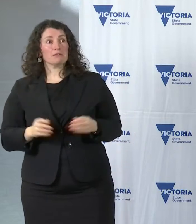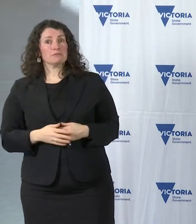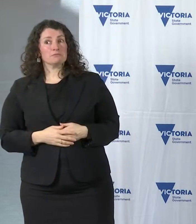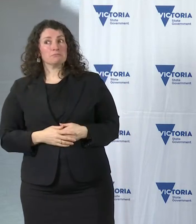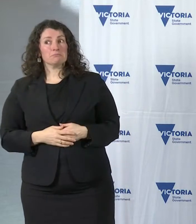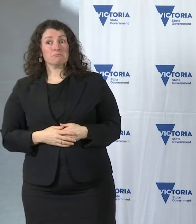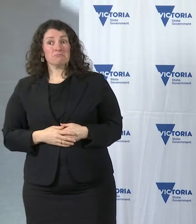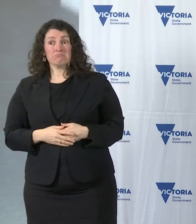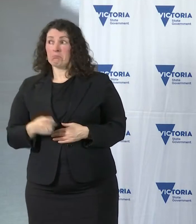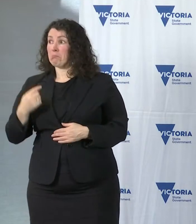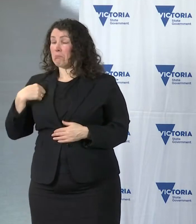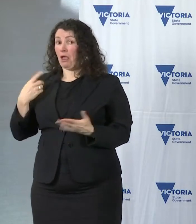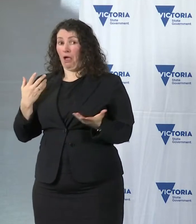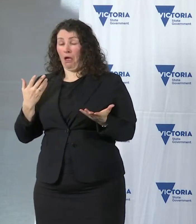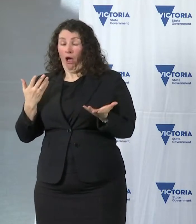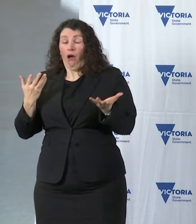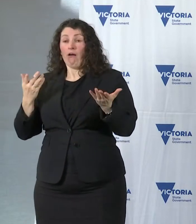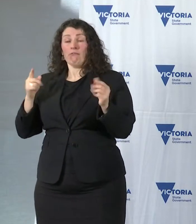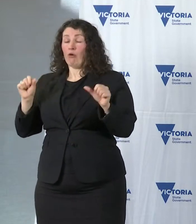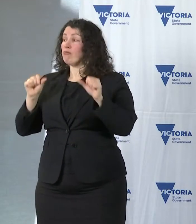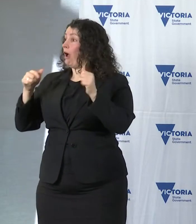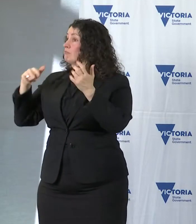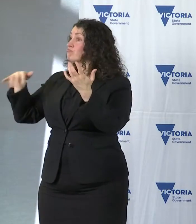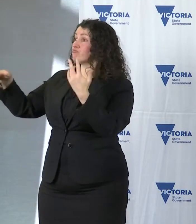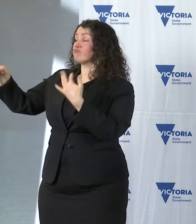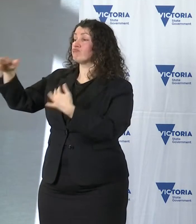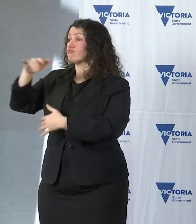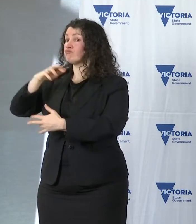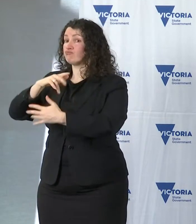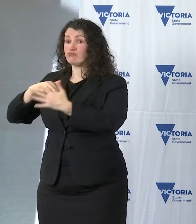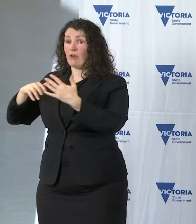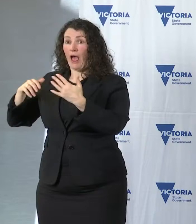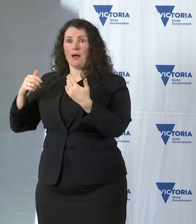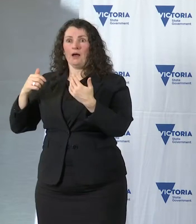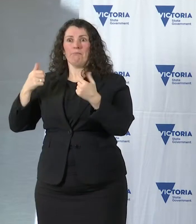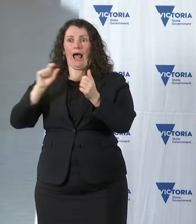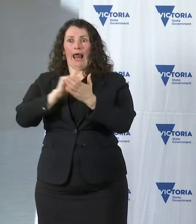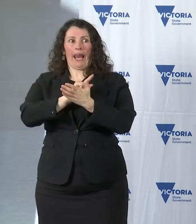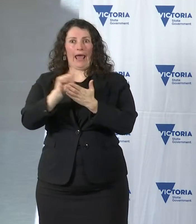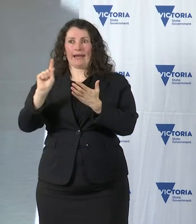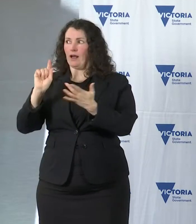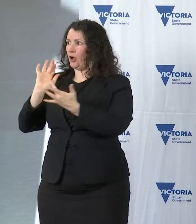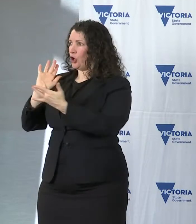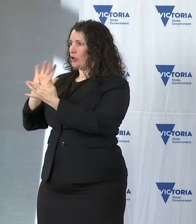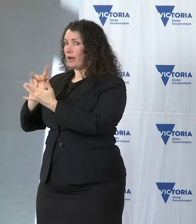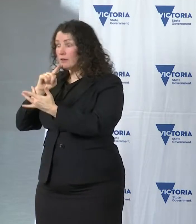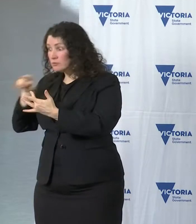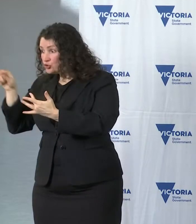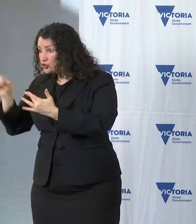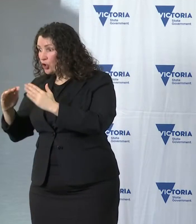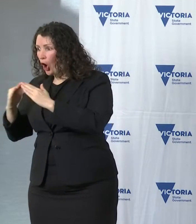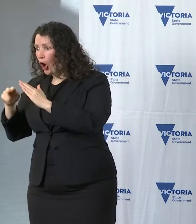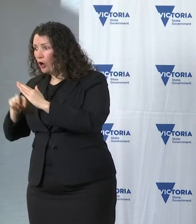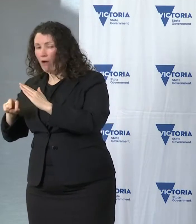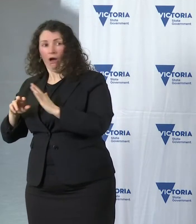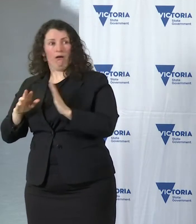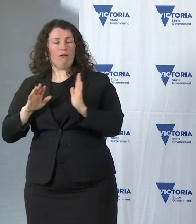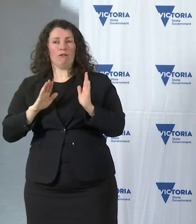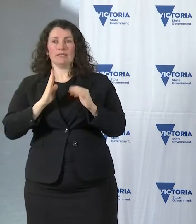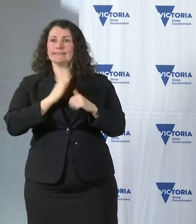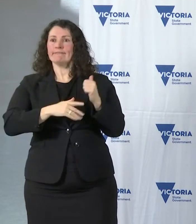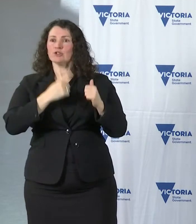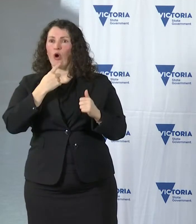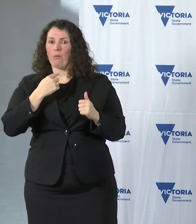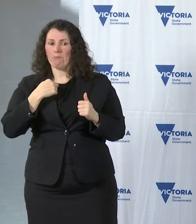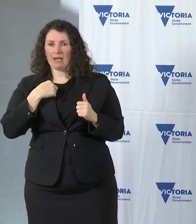and they were out in the community for the past 12 days. Why is that happening? And also the text message initially referred